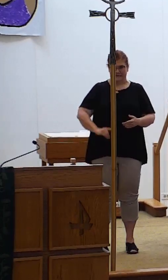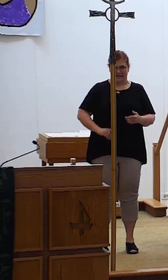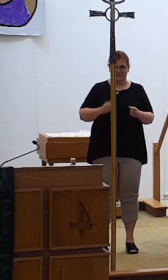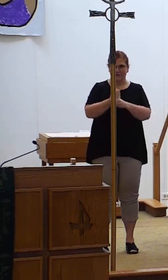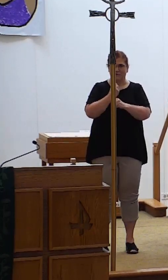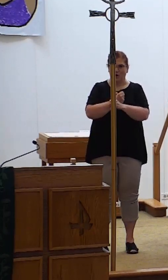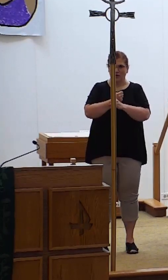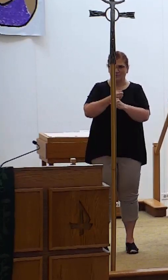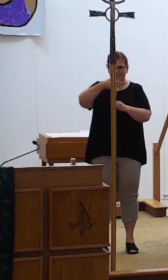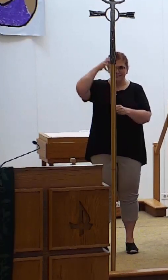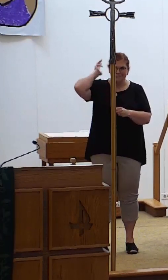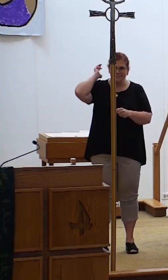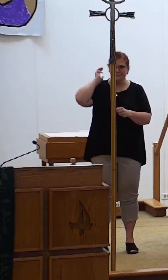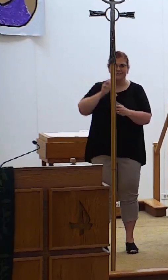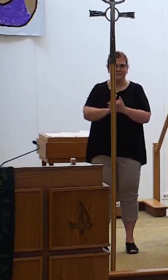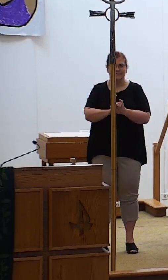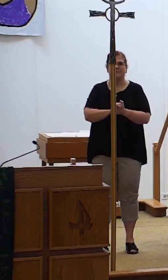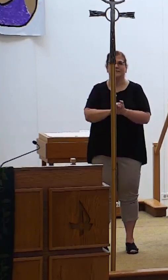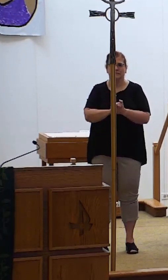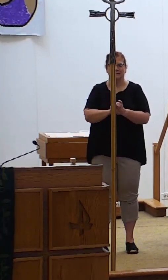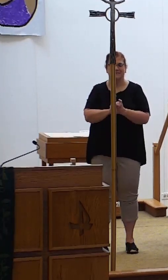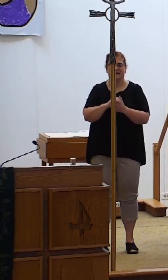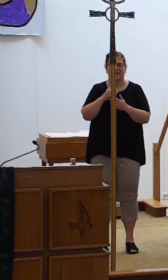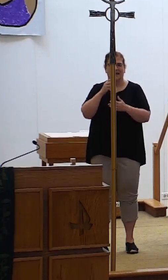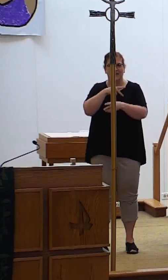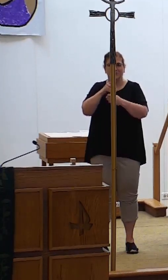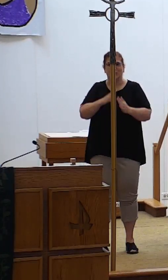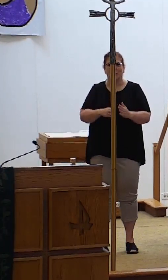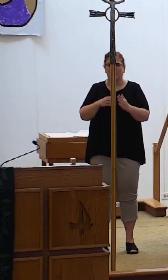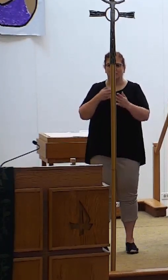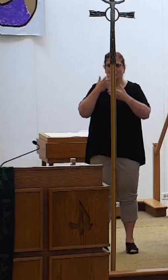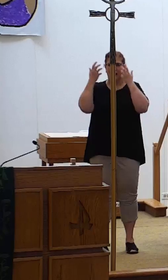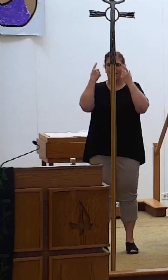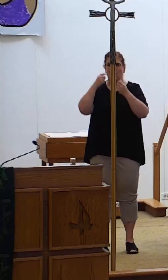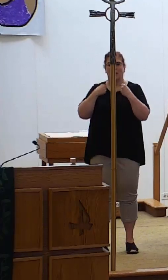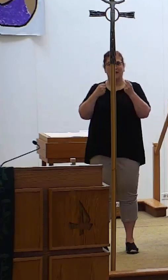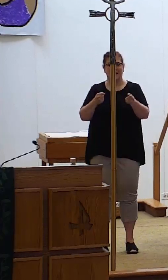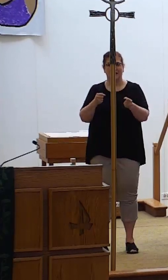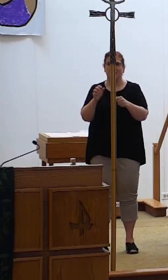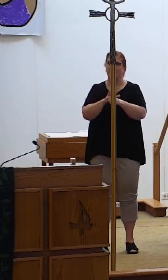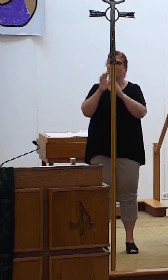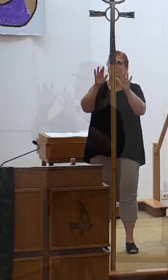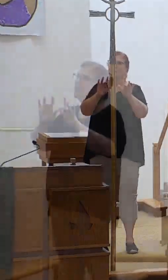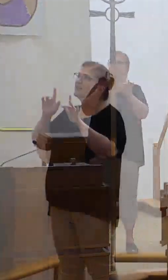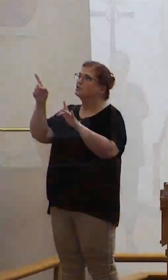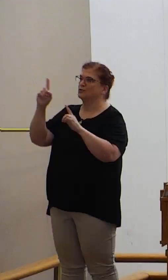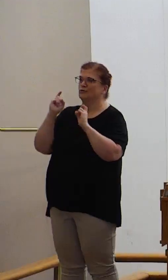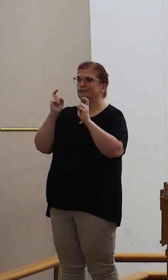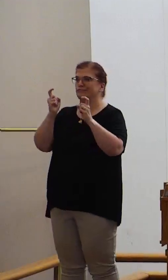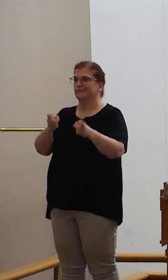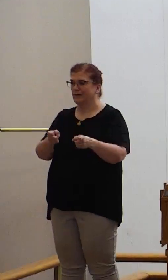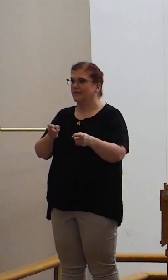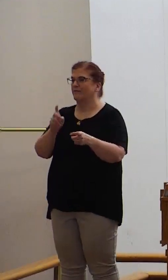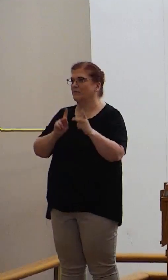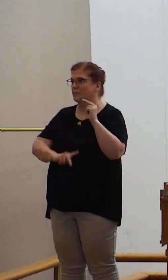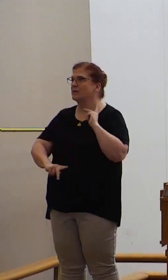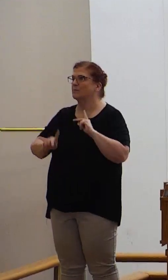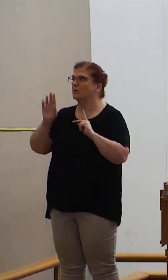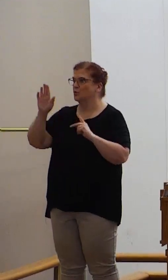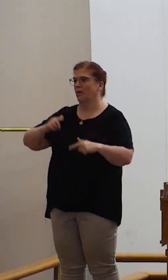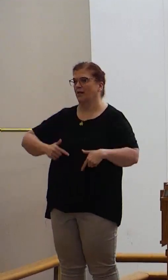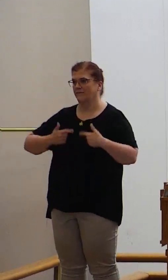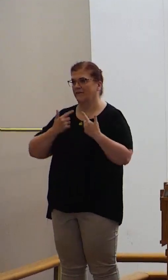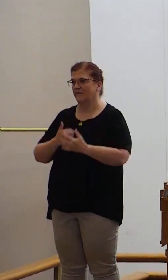Goliath, and the psalmist cried out for healing, and full of compassion, you granted the people your